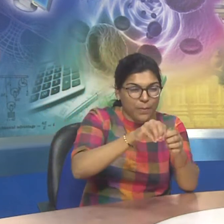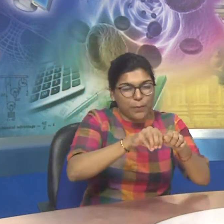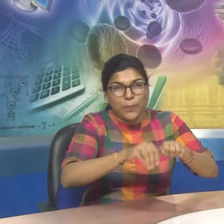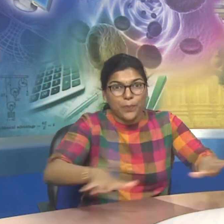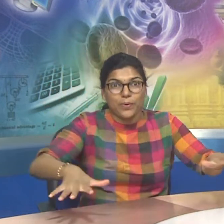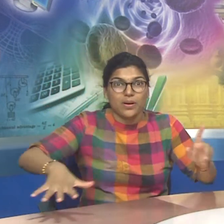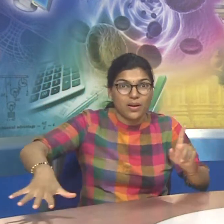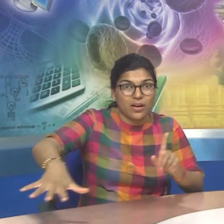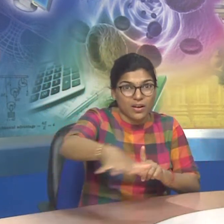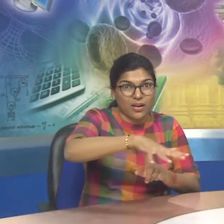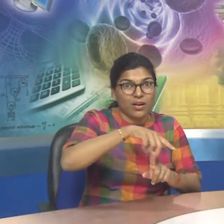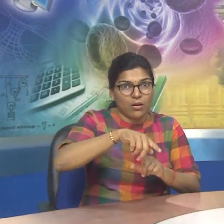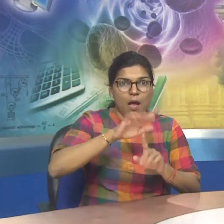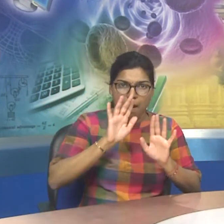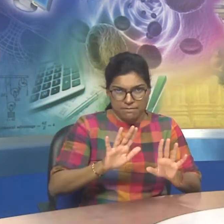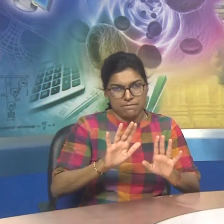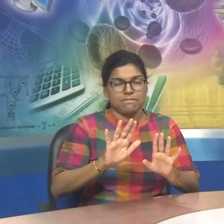Let us have a look at the countries.